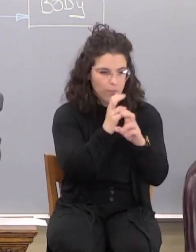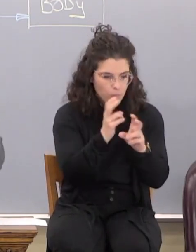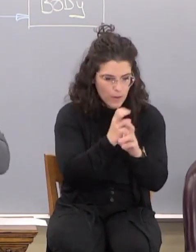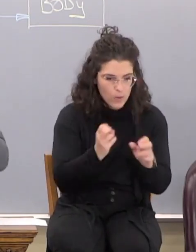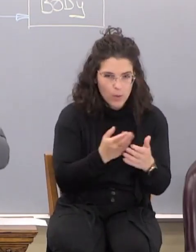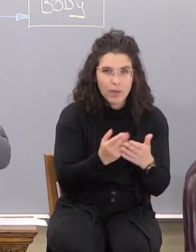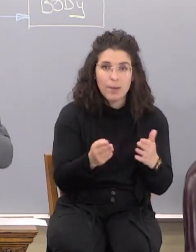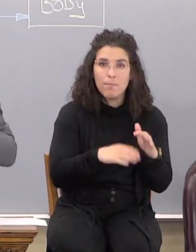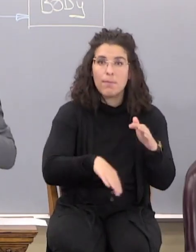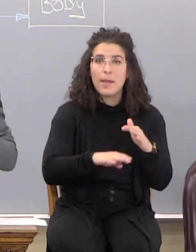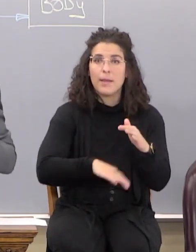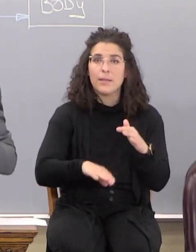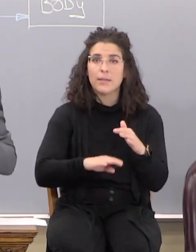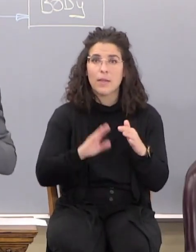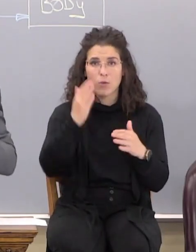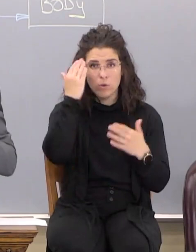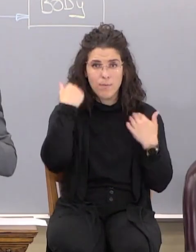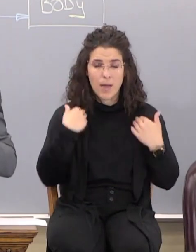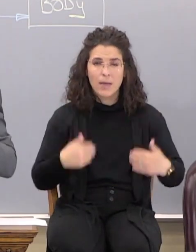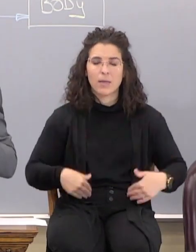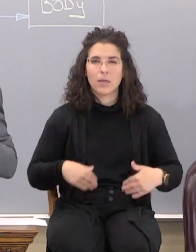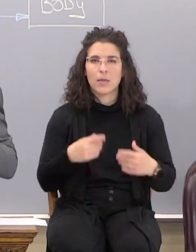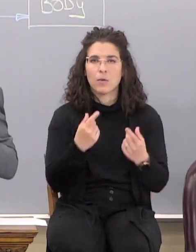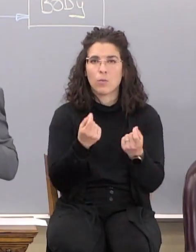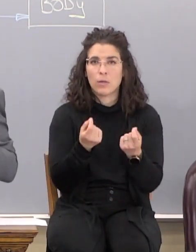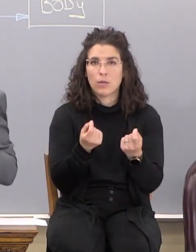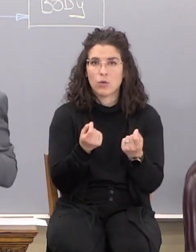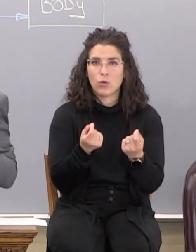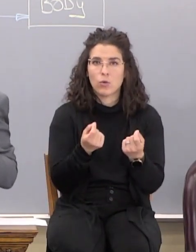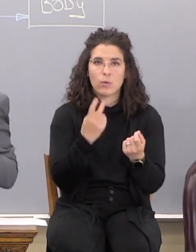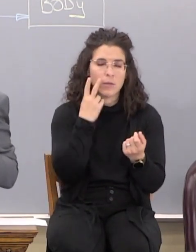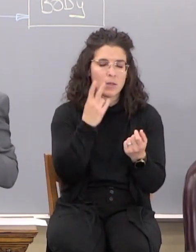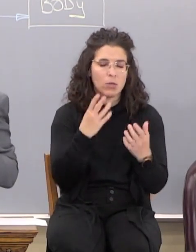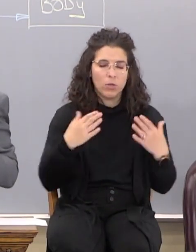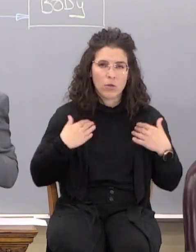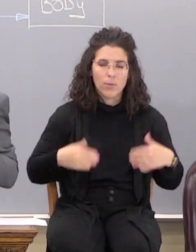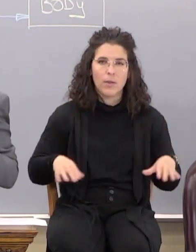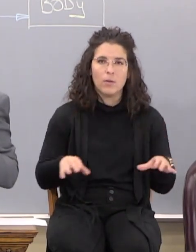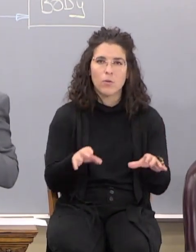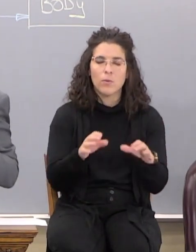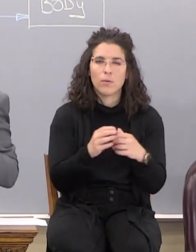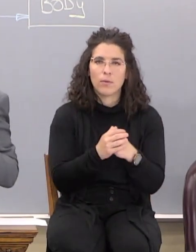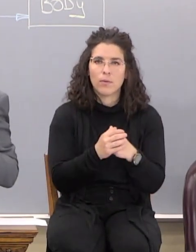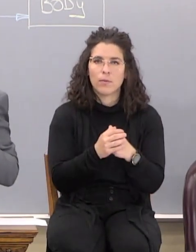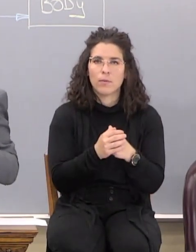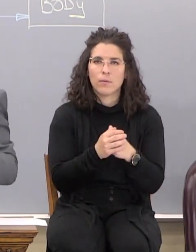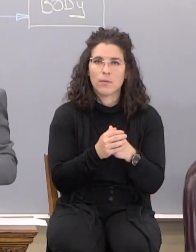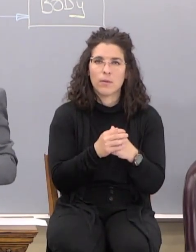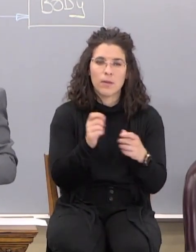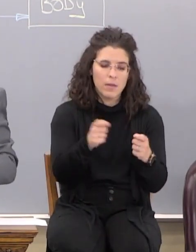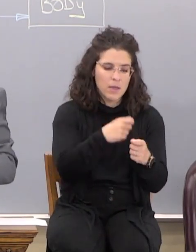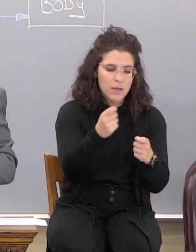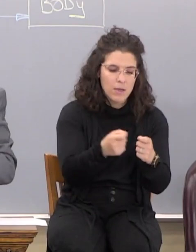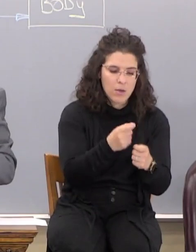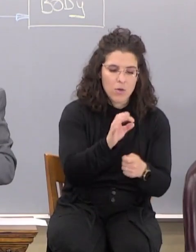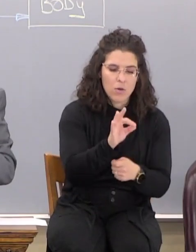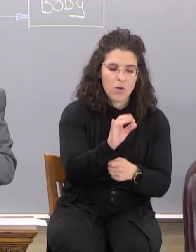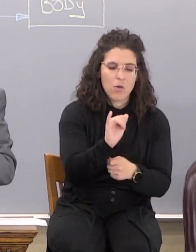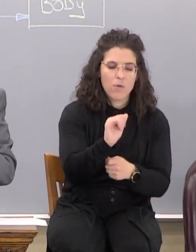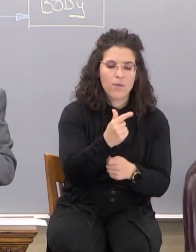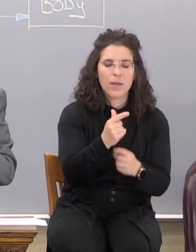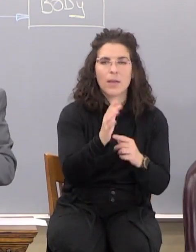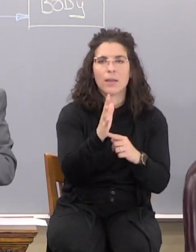evaluated things based upon their body, what they saw their body doing. And then they sewed together fig